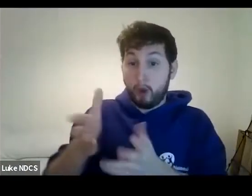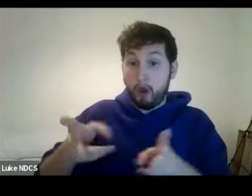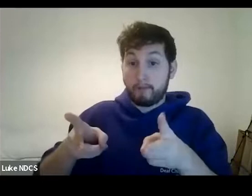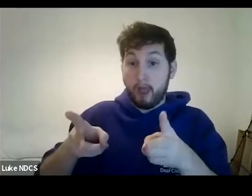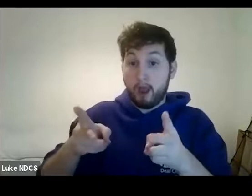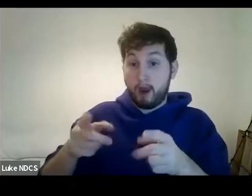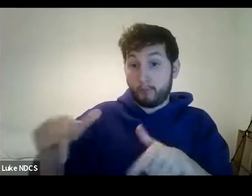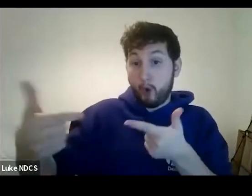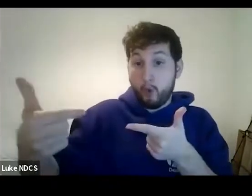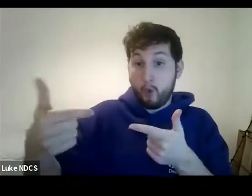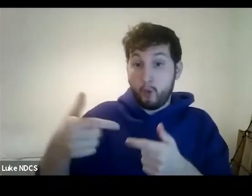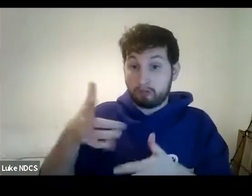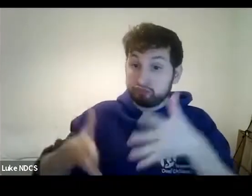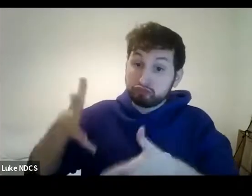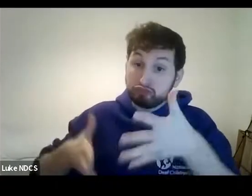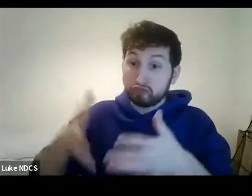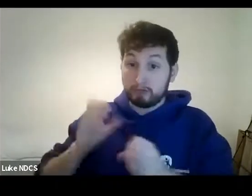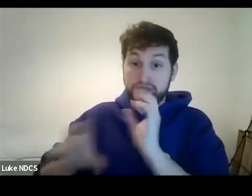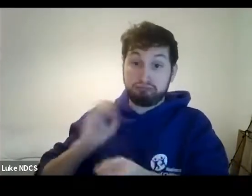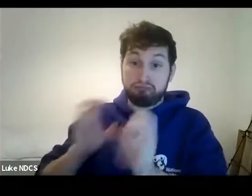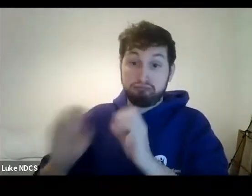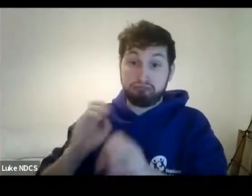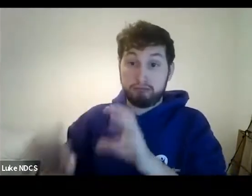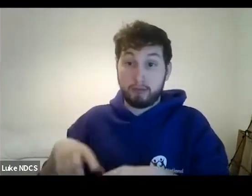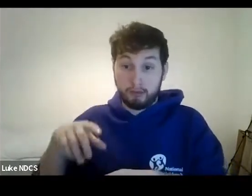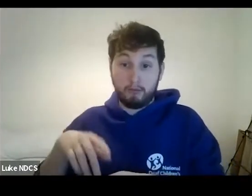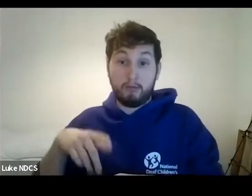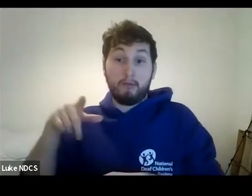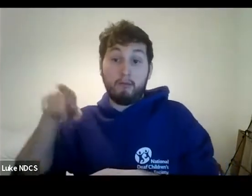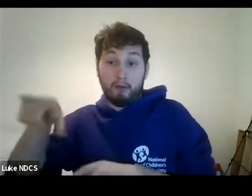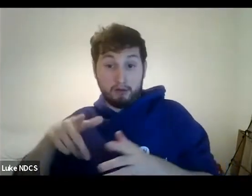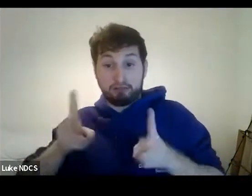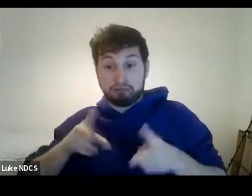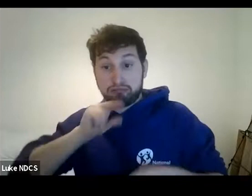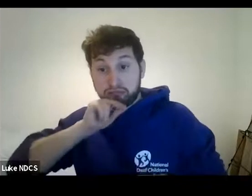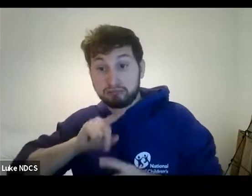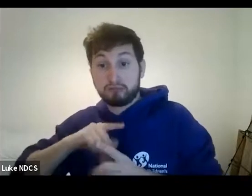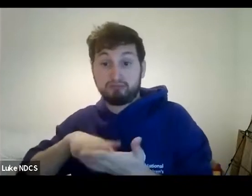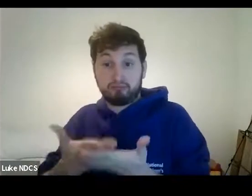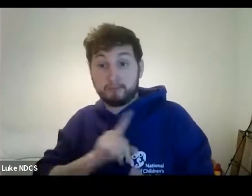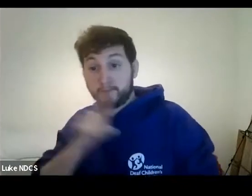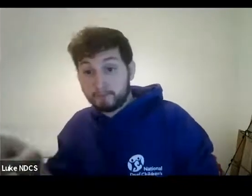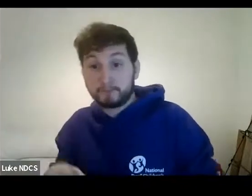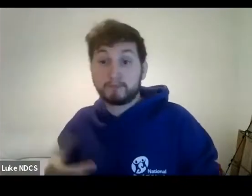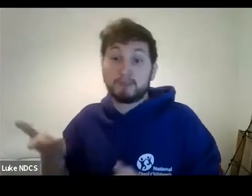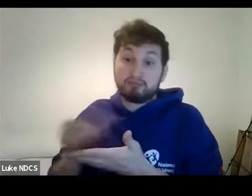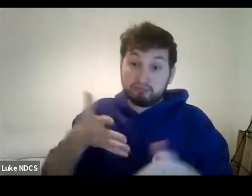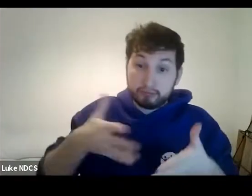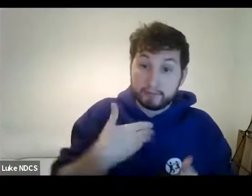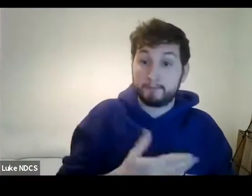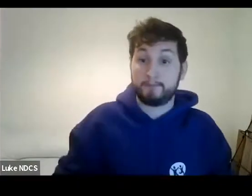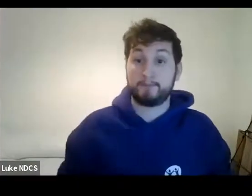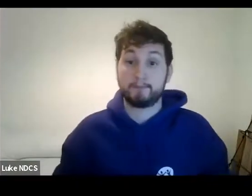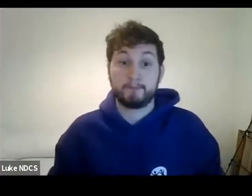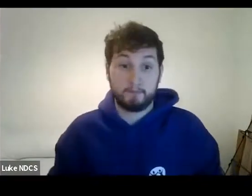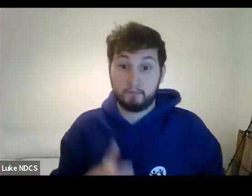is that you can use video relay services. So you can call an interpreter and then you can use sign language to complete the application form that way. And